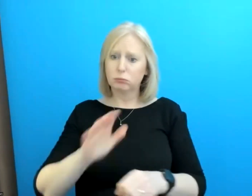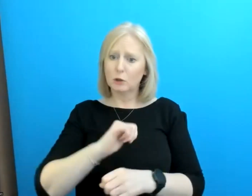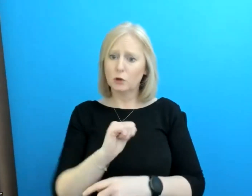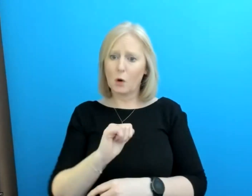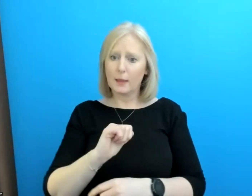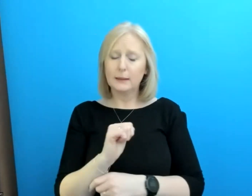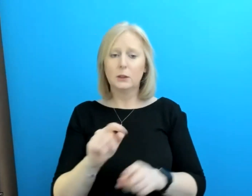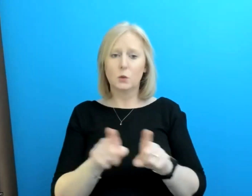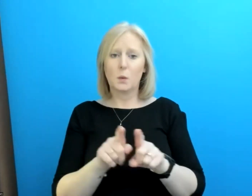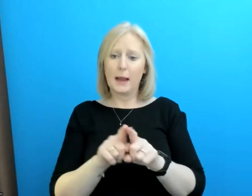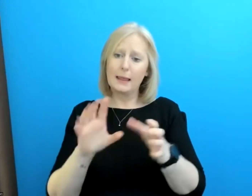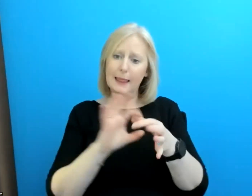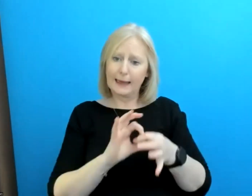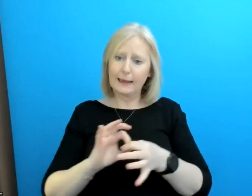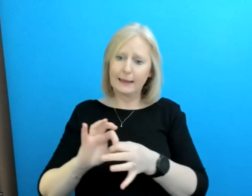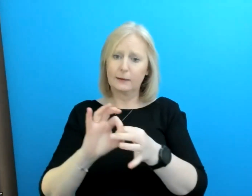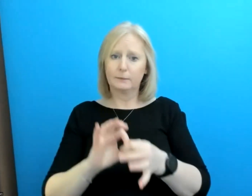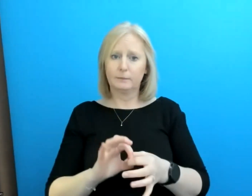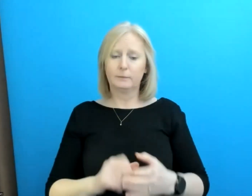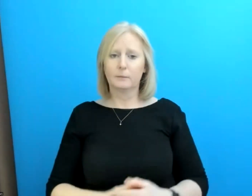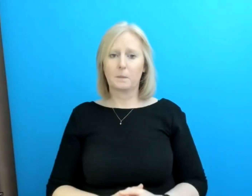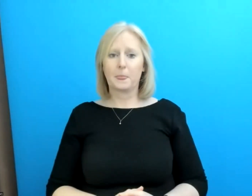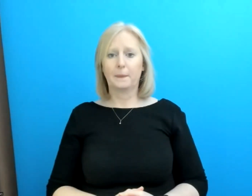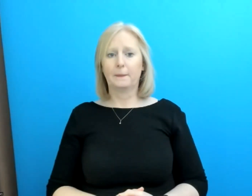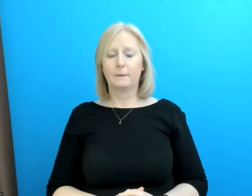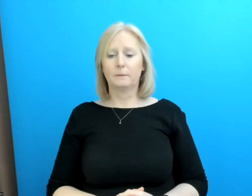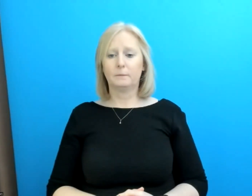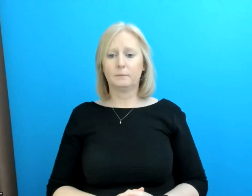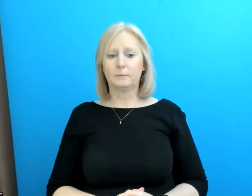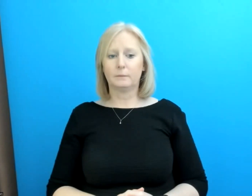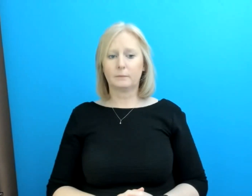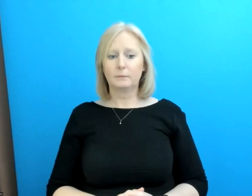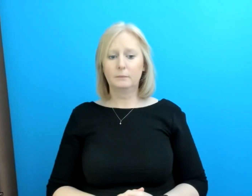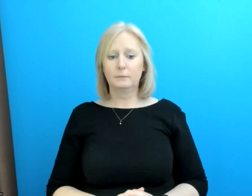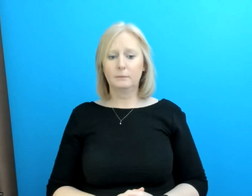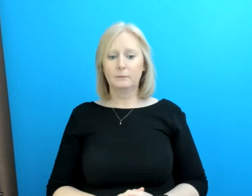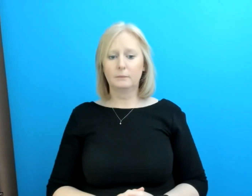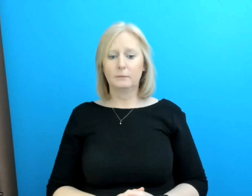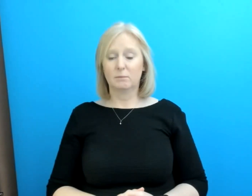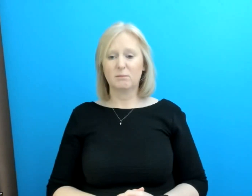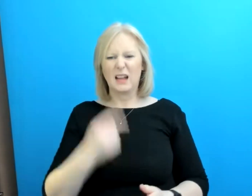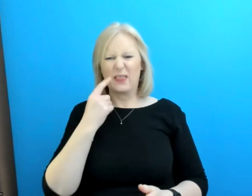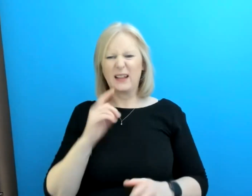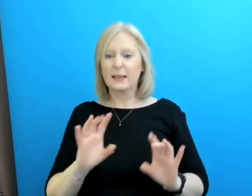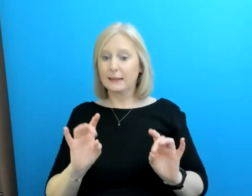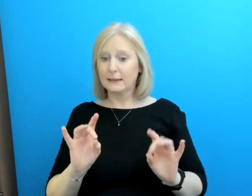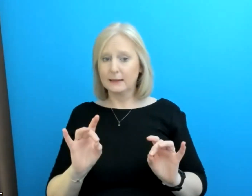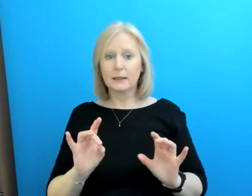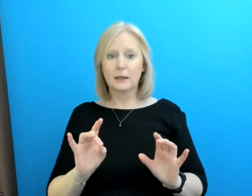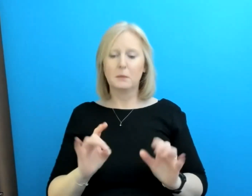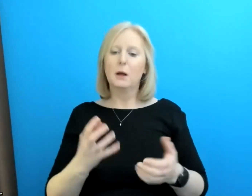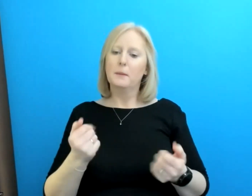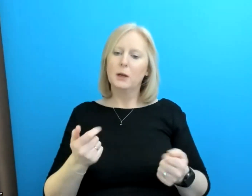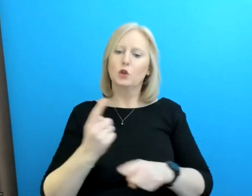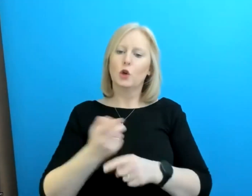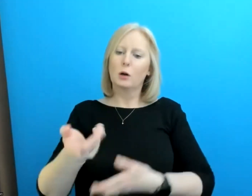if there was any other points there. I think that really covers it, but we also did have a bit of a chat